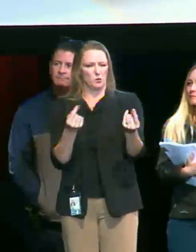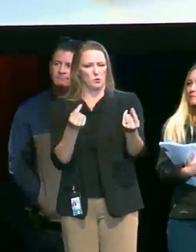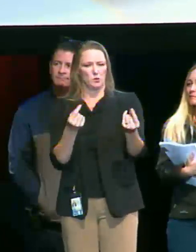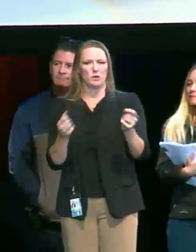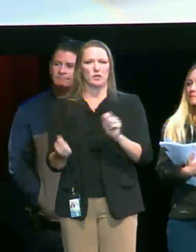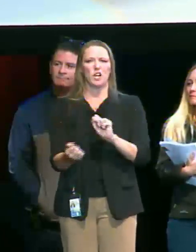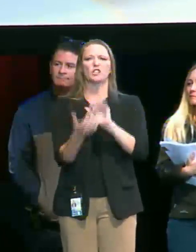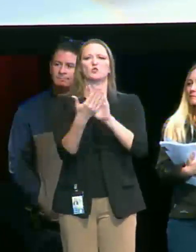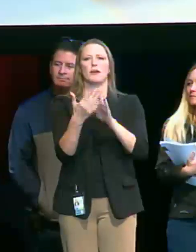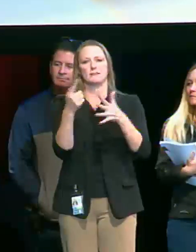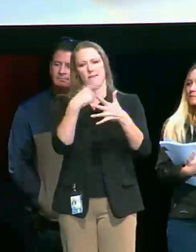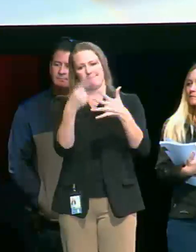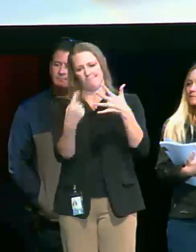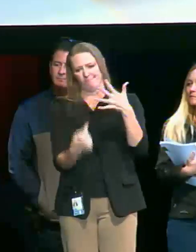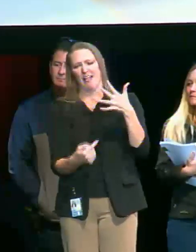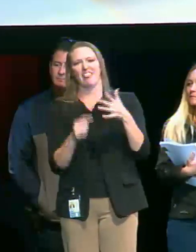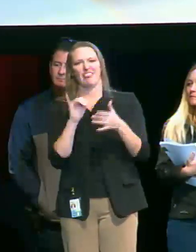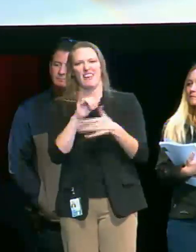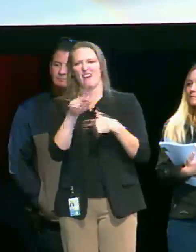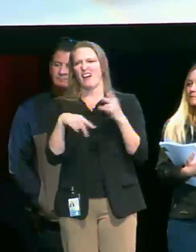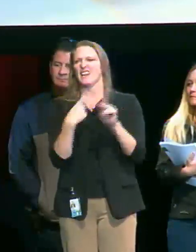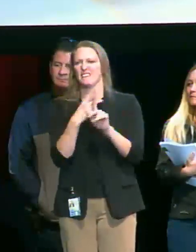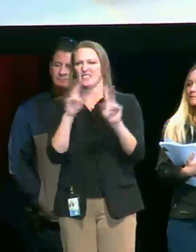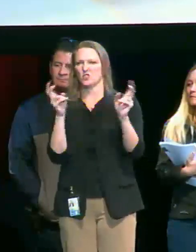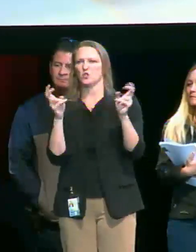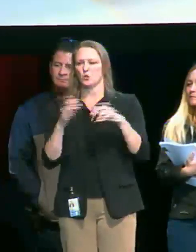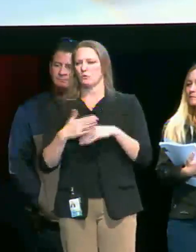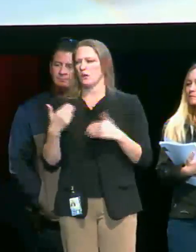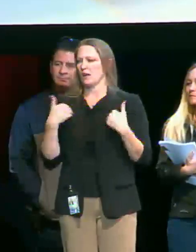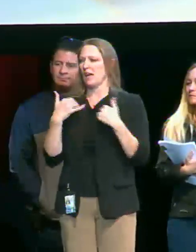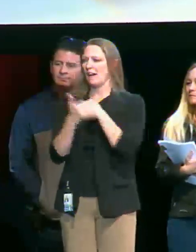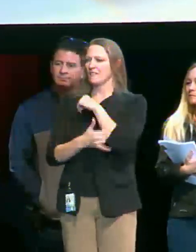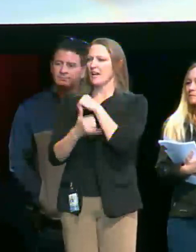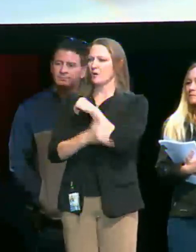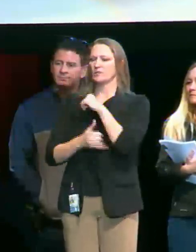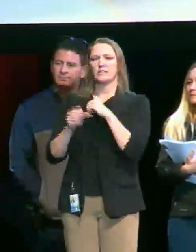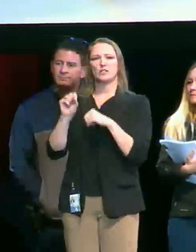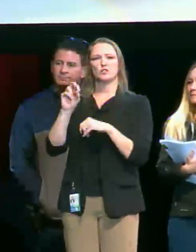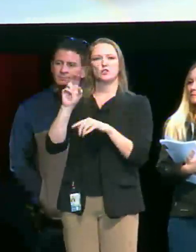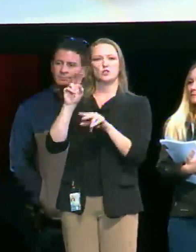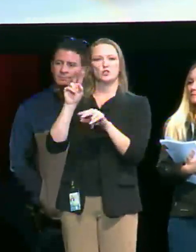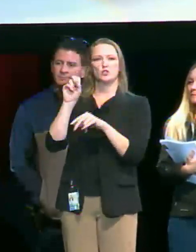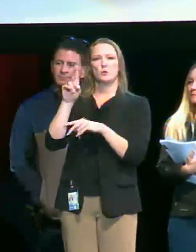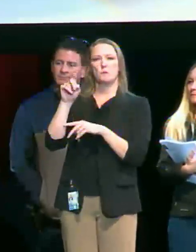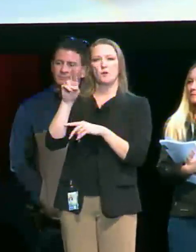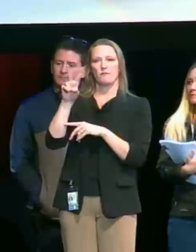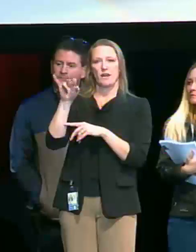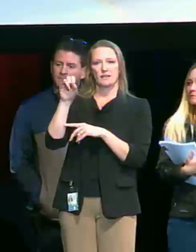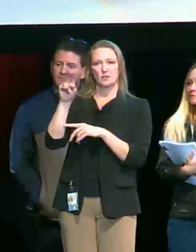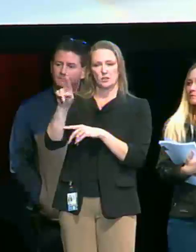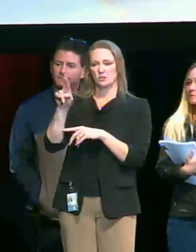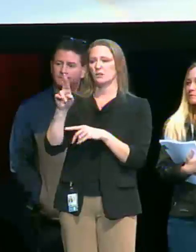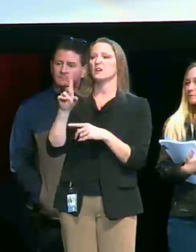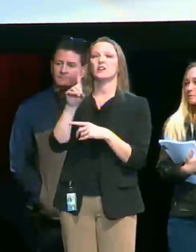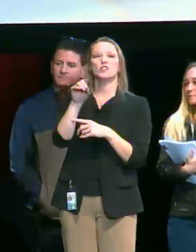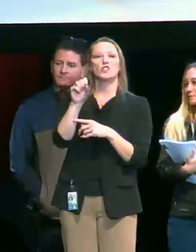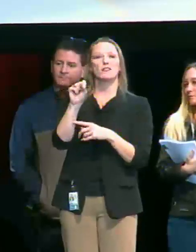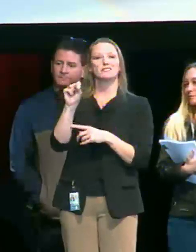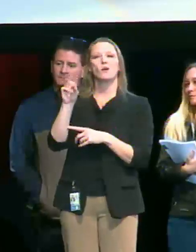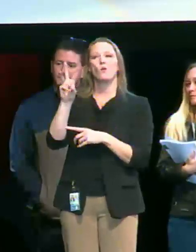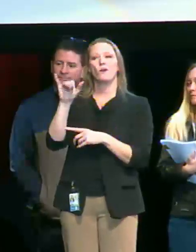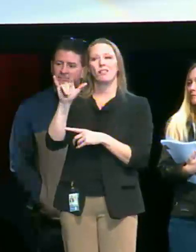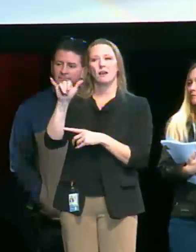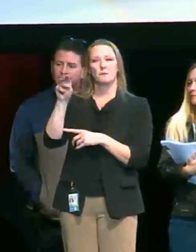of issues. We have our county supervisor here, Doss Williams, who's going to put together a whole community advisory